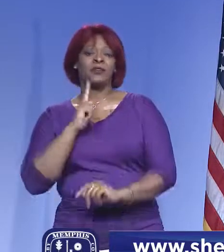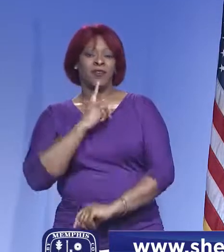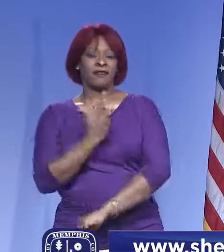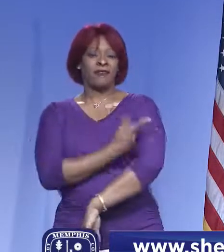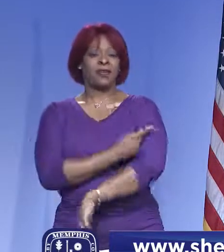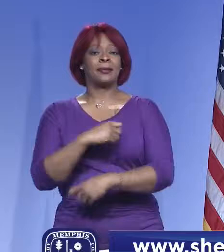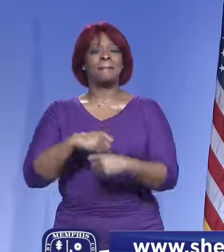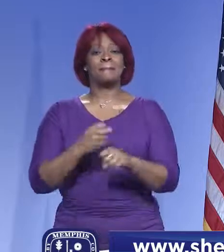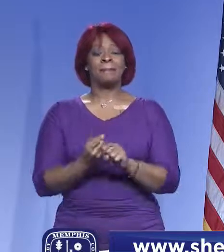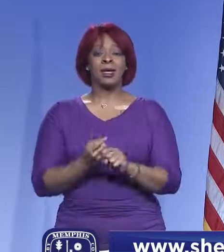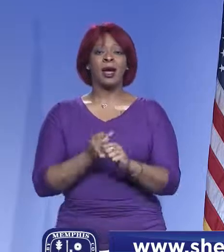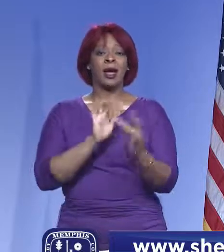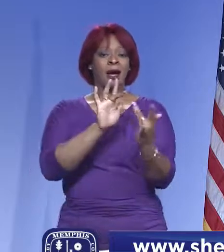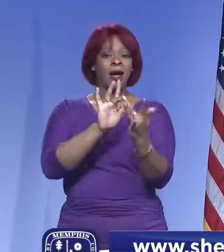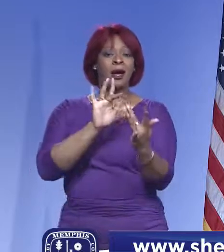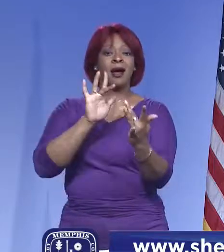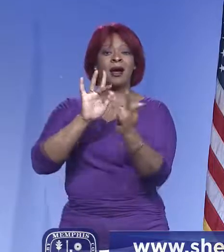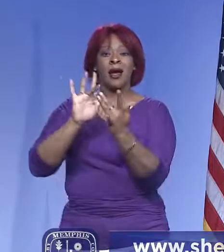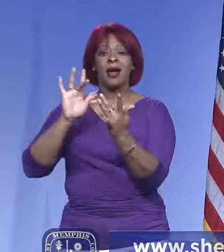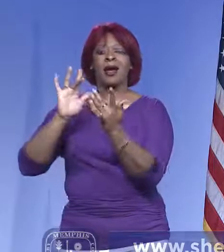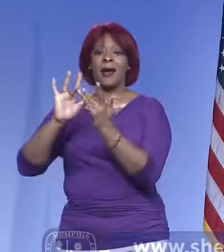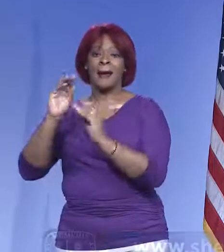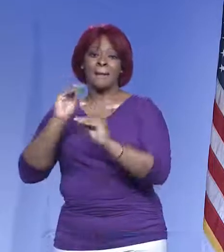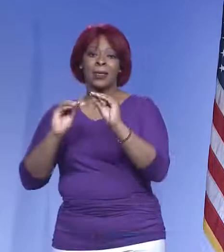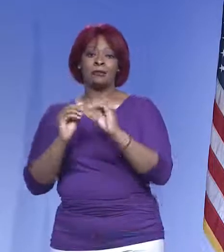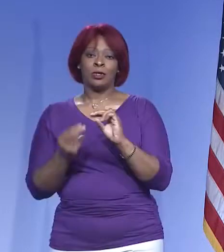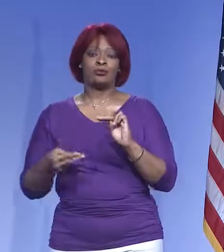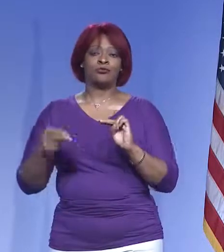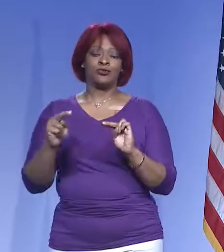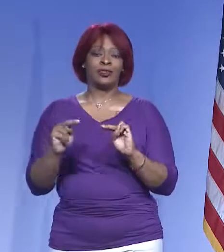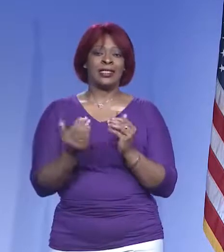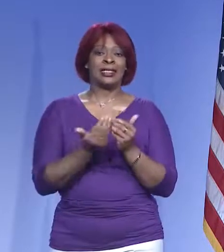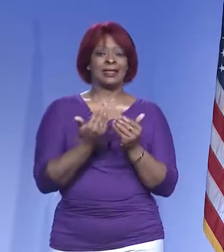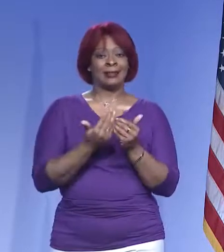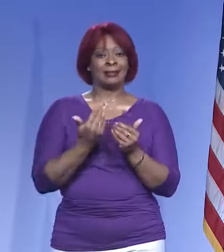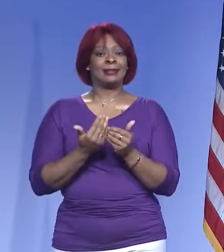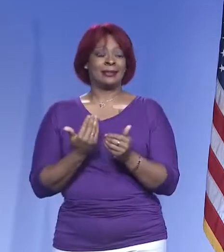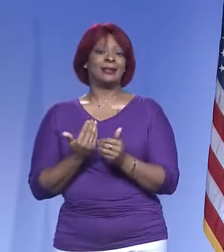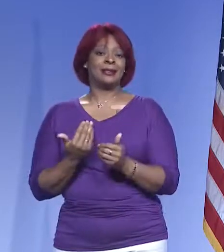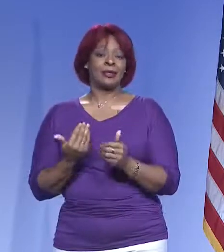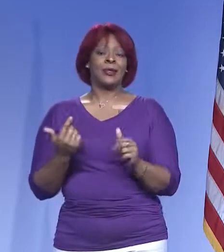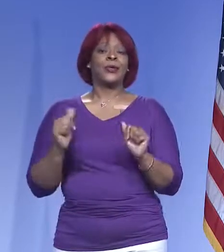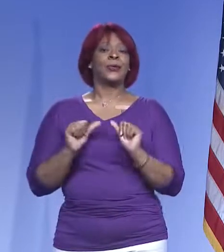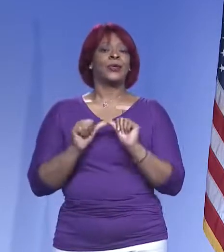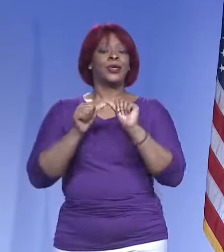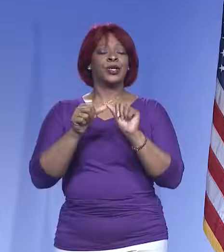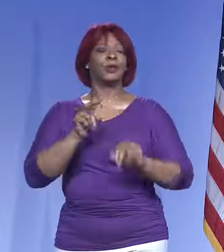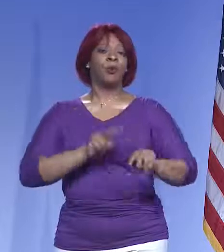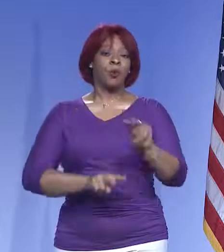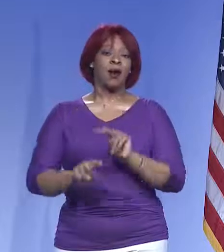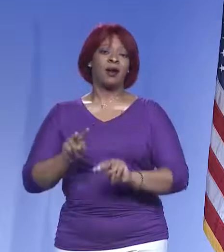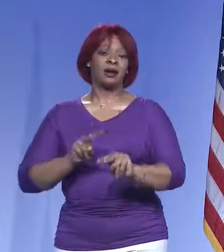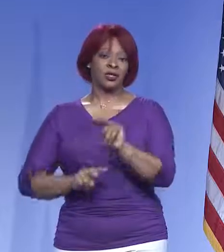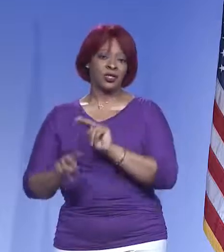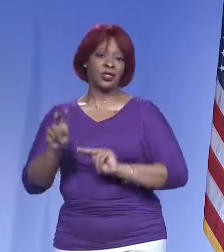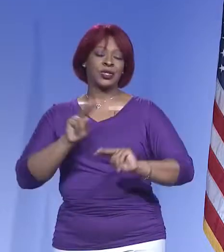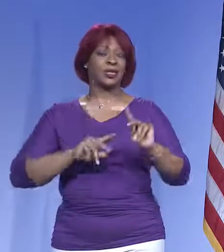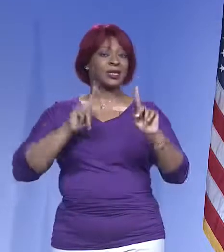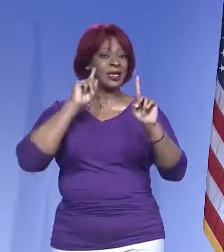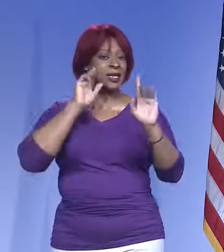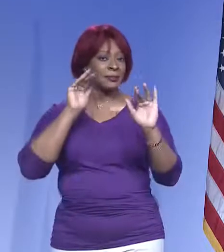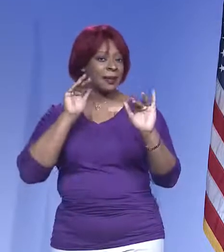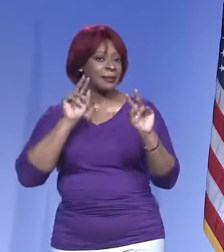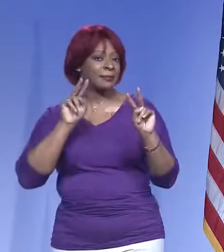would make reaching the herd immunity level easier to do. So we continue to watch